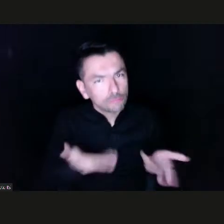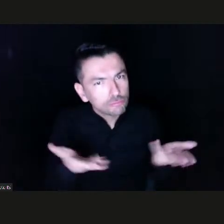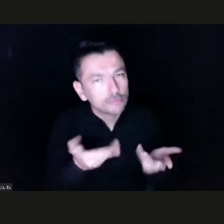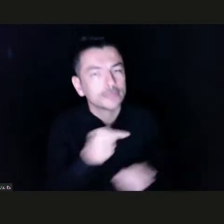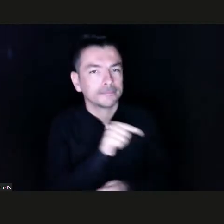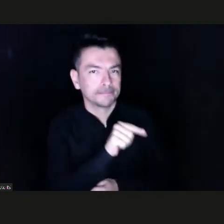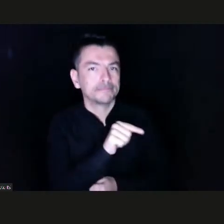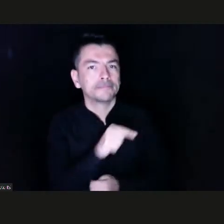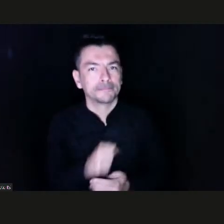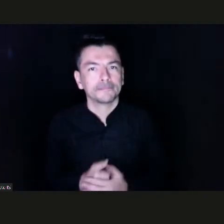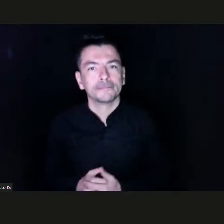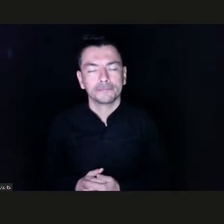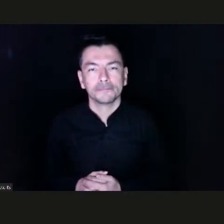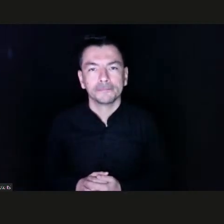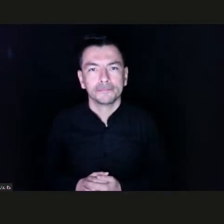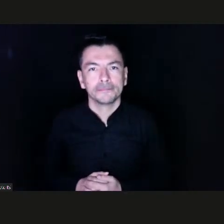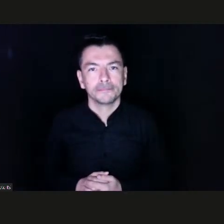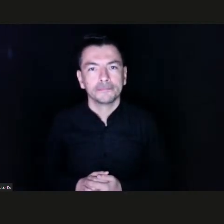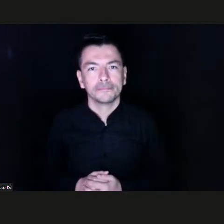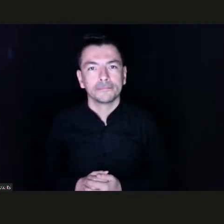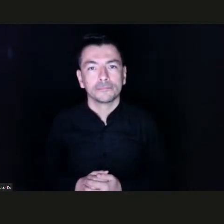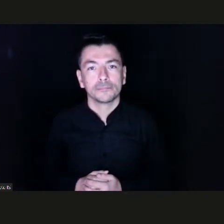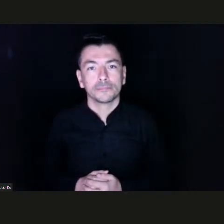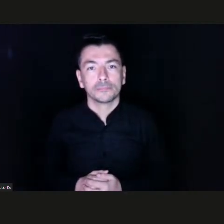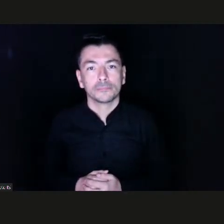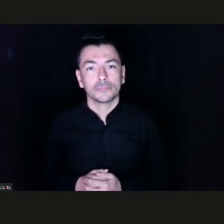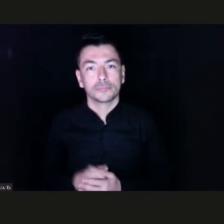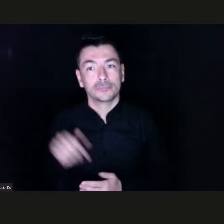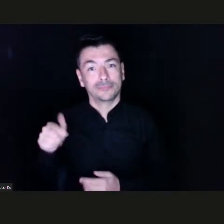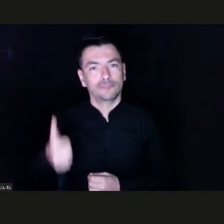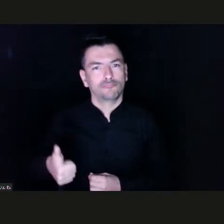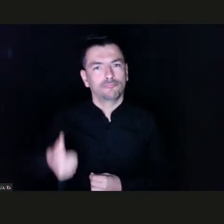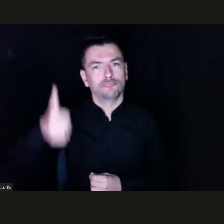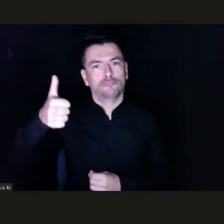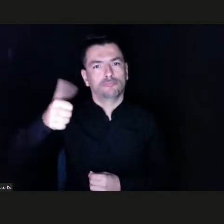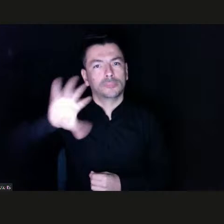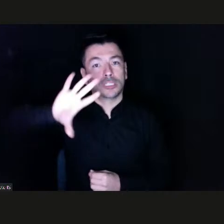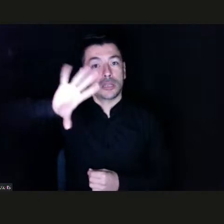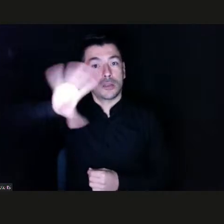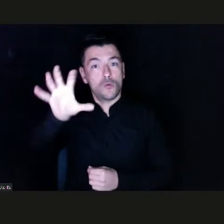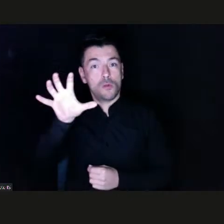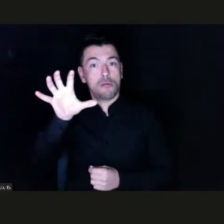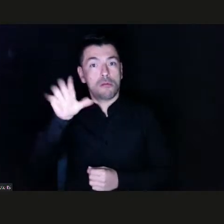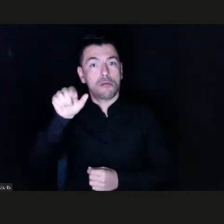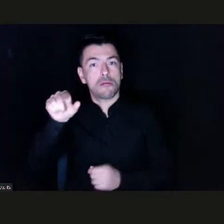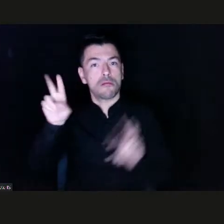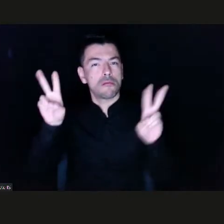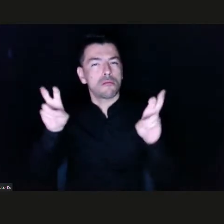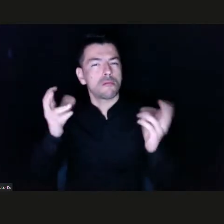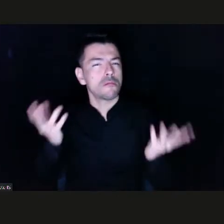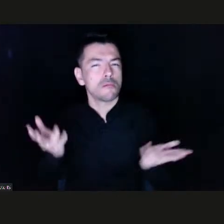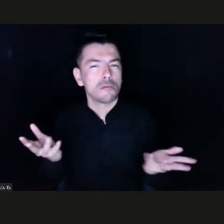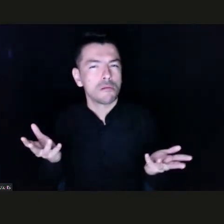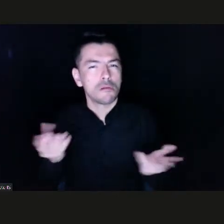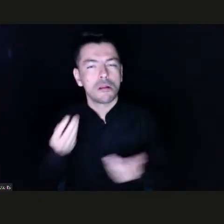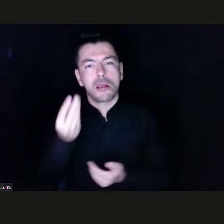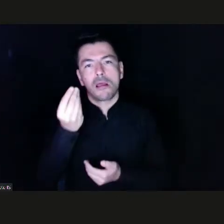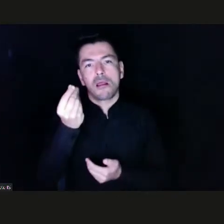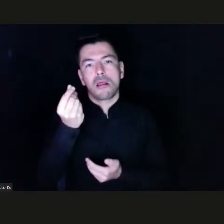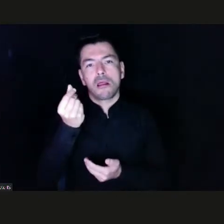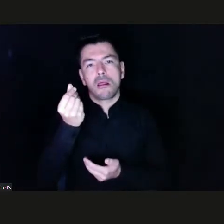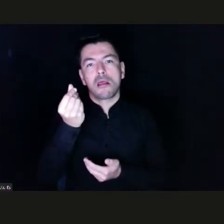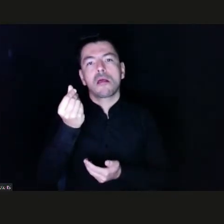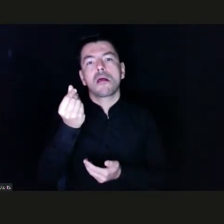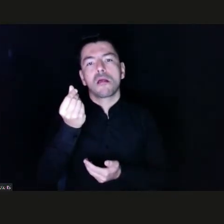from 2006 until 2011, and to Ecuador in Quito from 2011 until